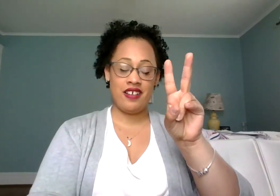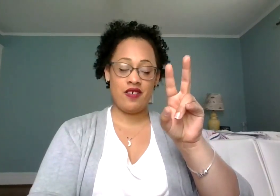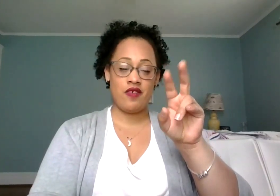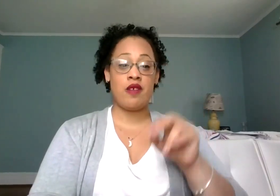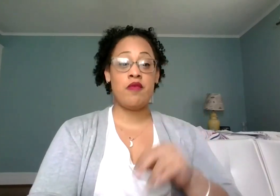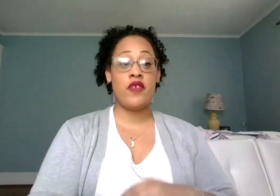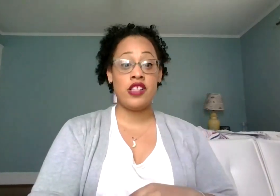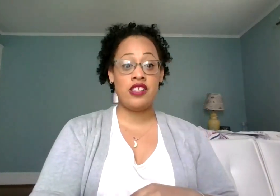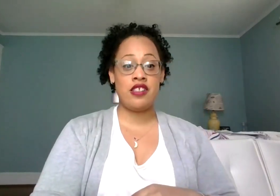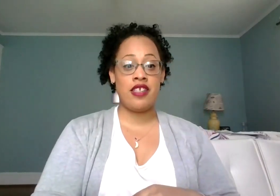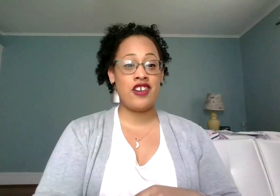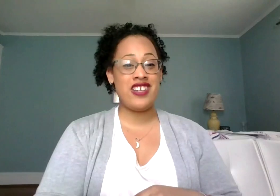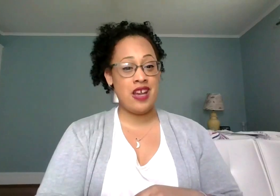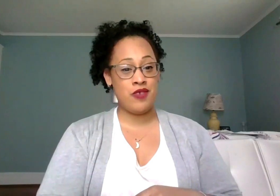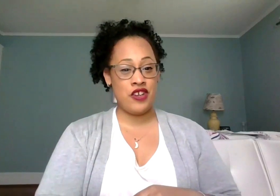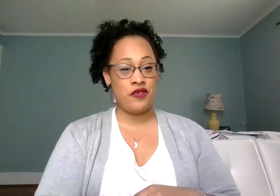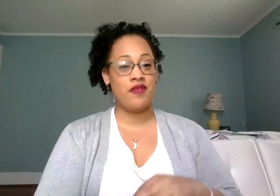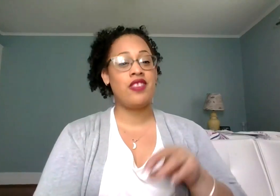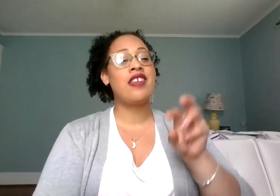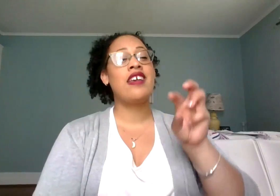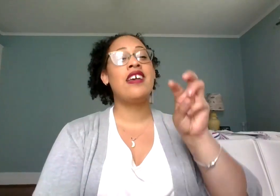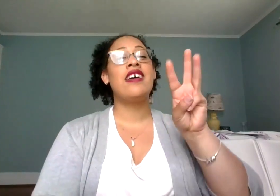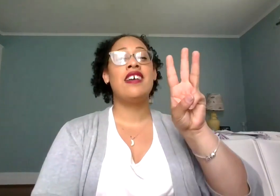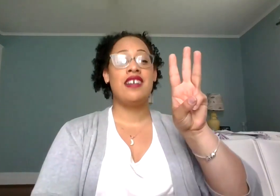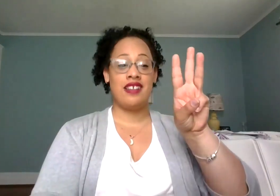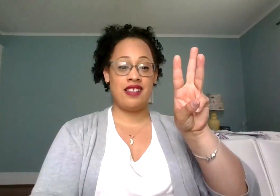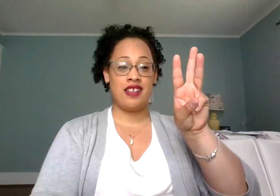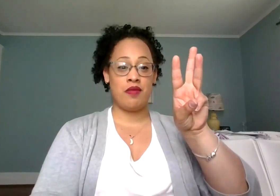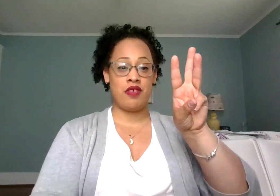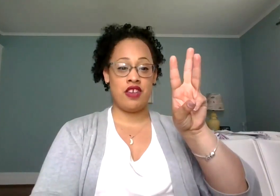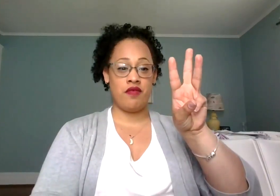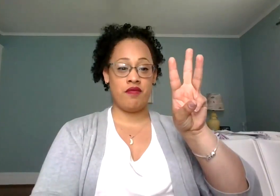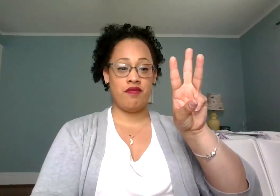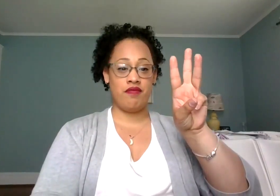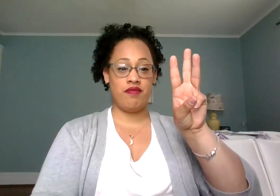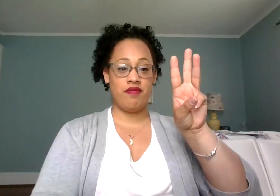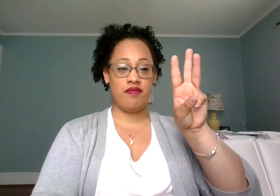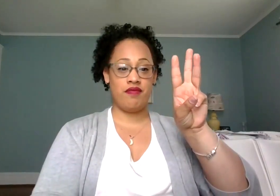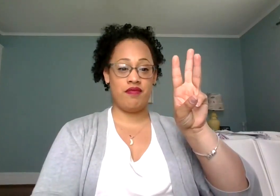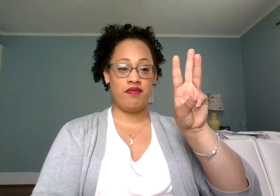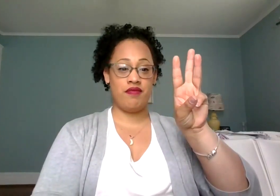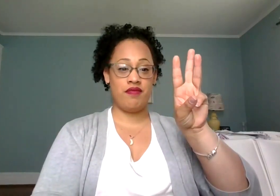We're going to move on to the letter W. W.